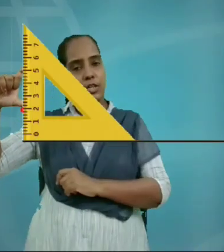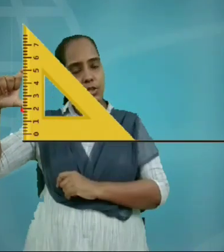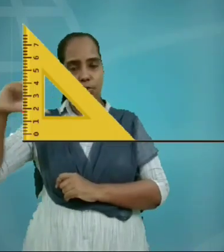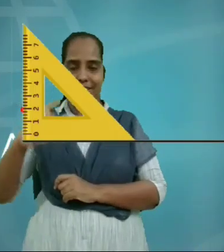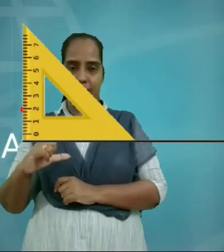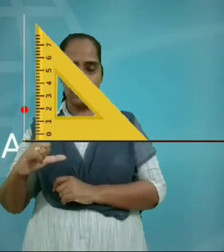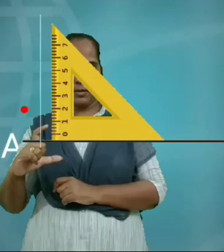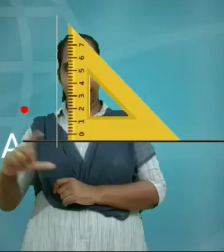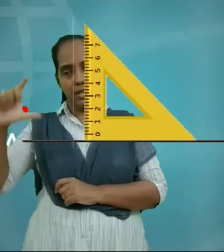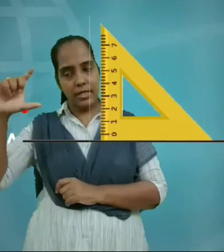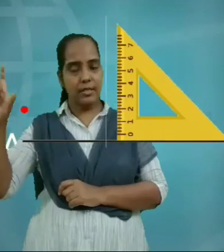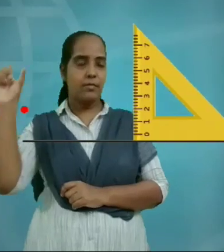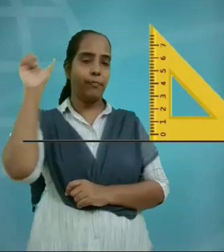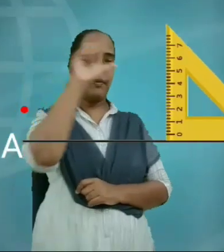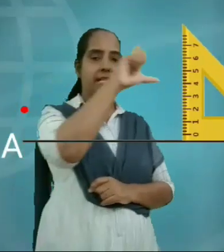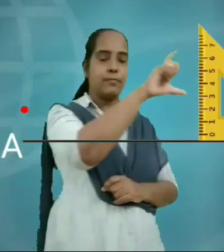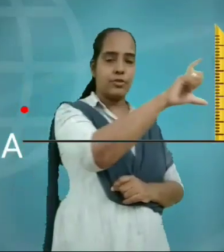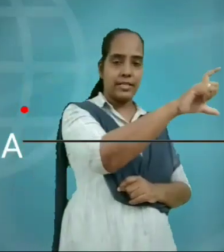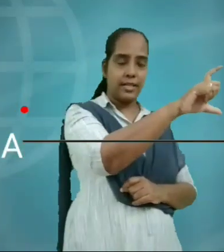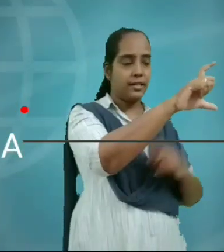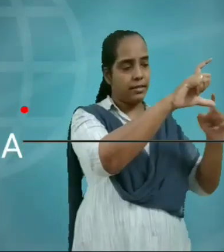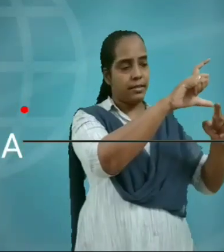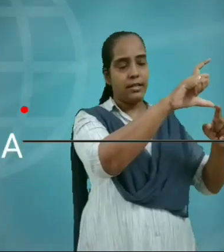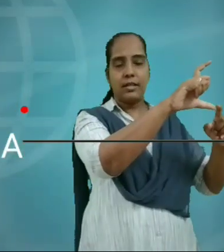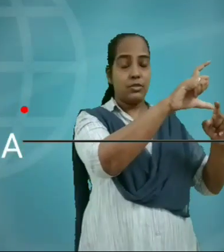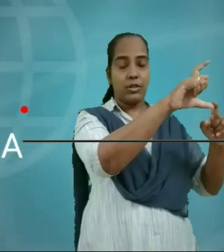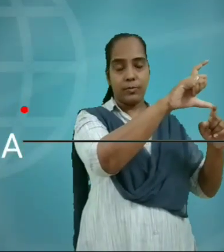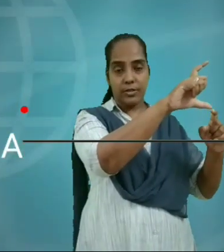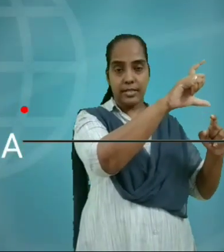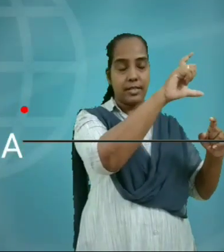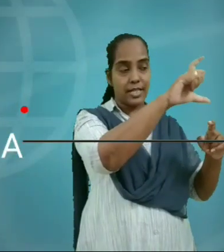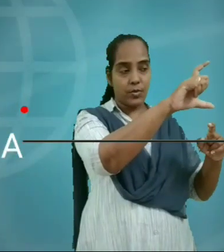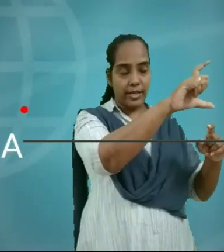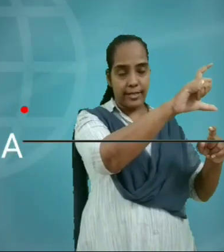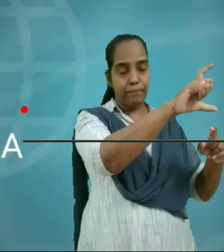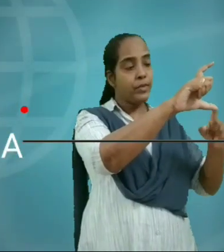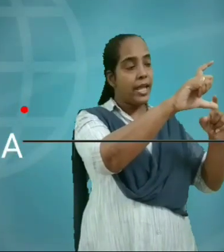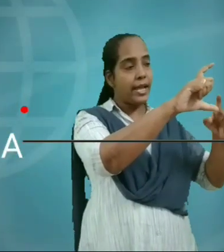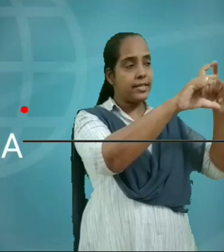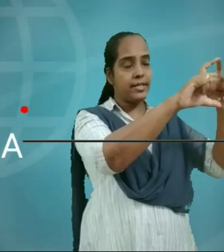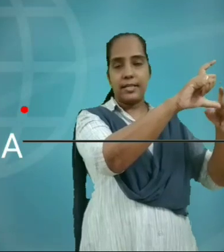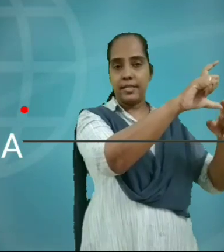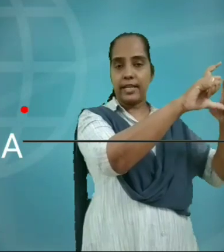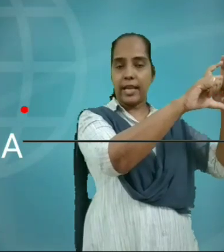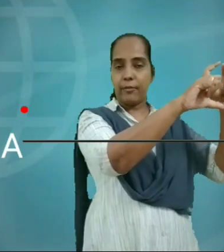2 cm. Then place the protractor here. Sorry, not a protractor, this is square here, and take a gap of